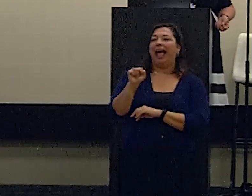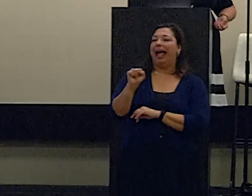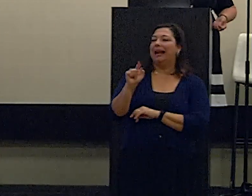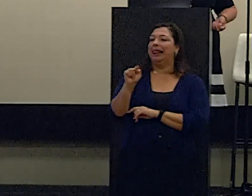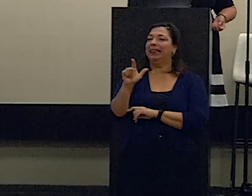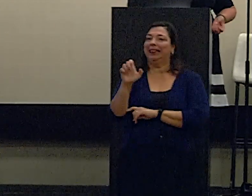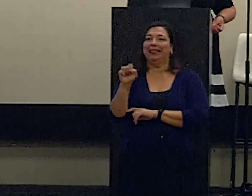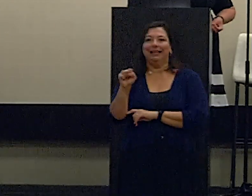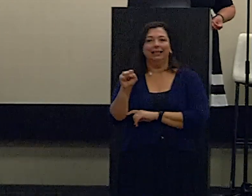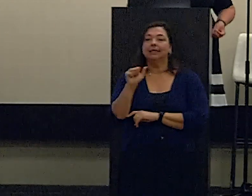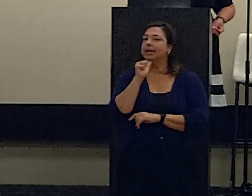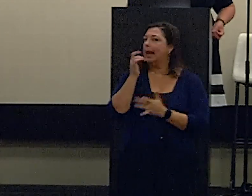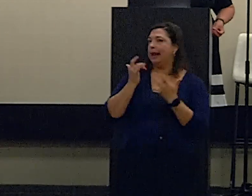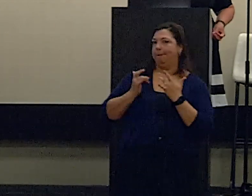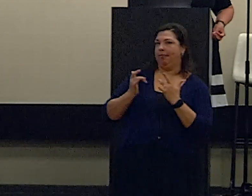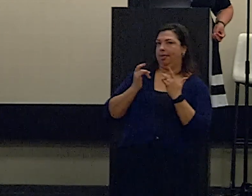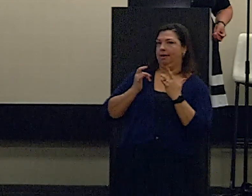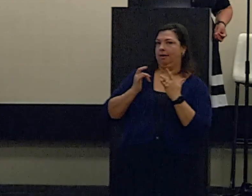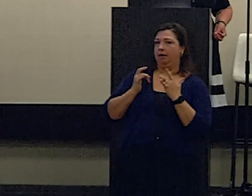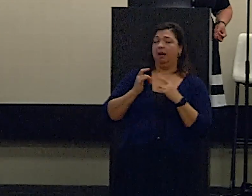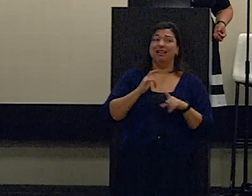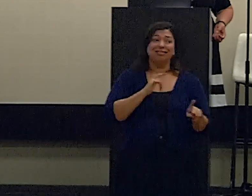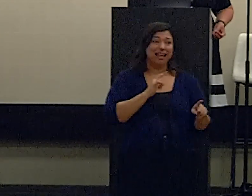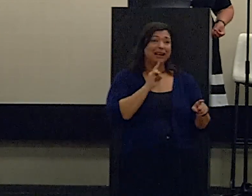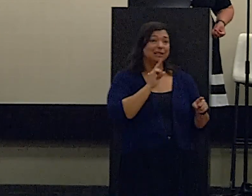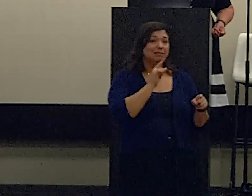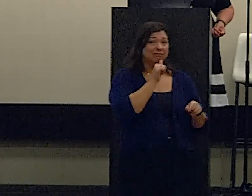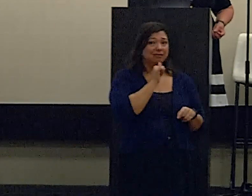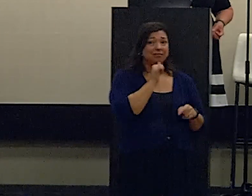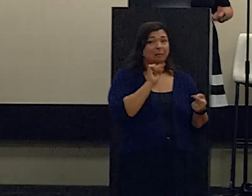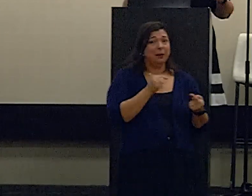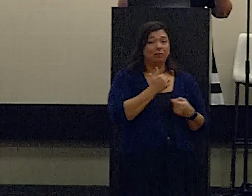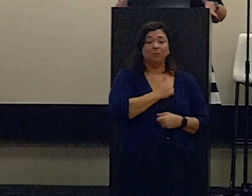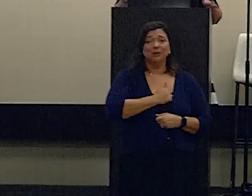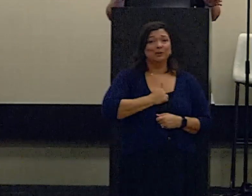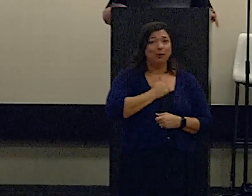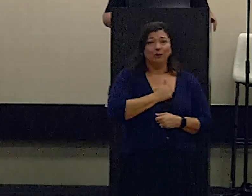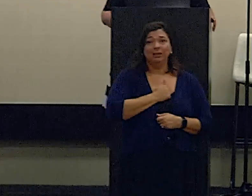That's not empathy. Empathy is, that's really painful. That's really, I'm so sorry.